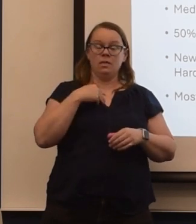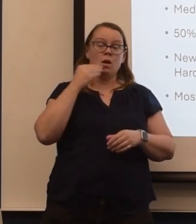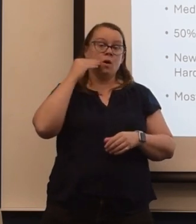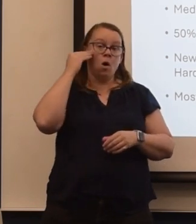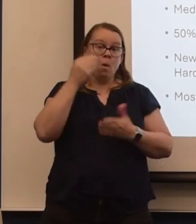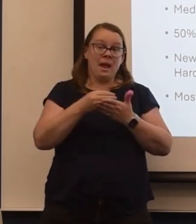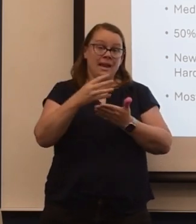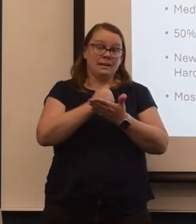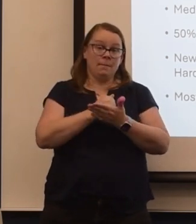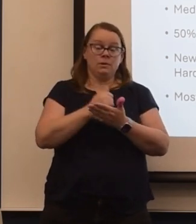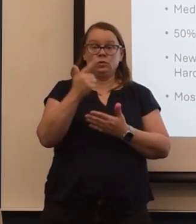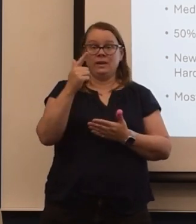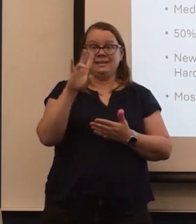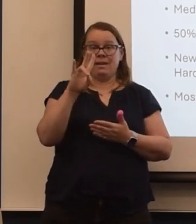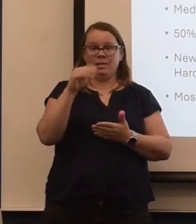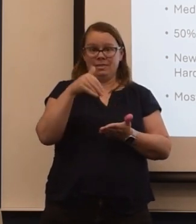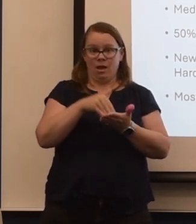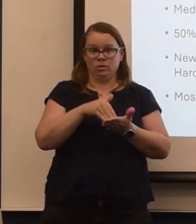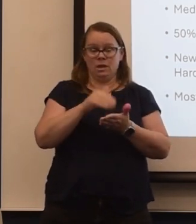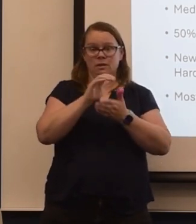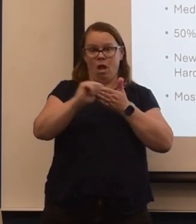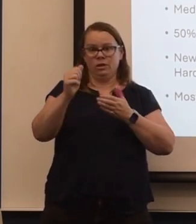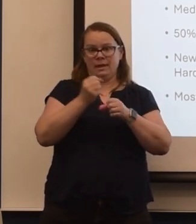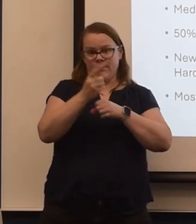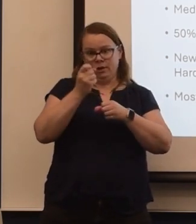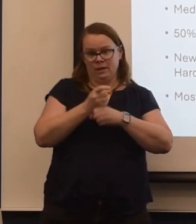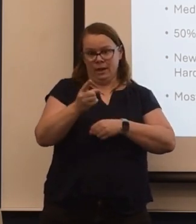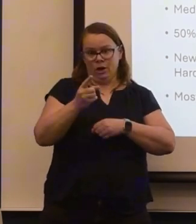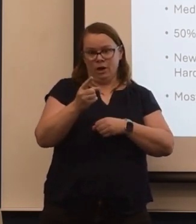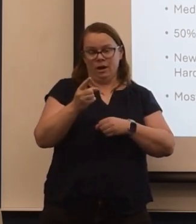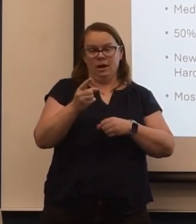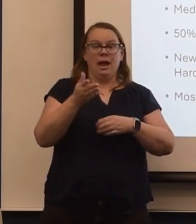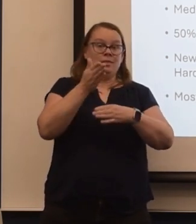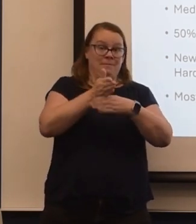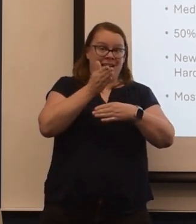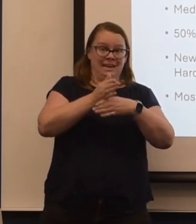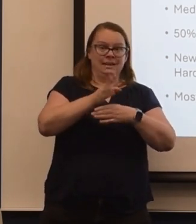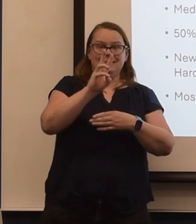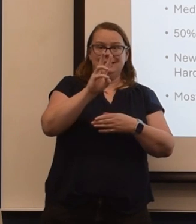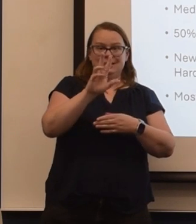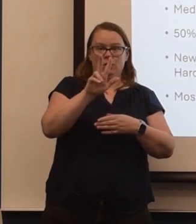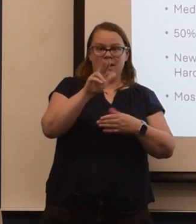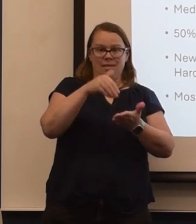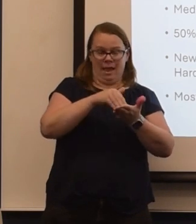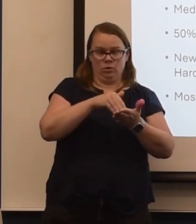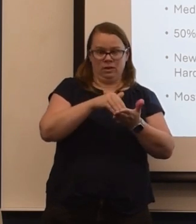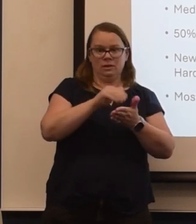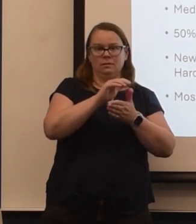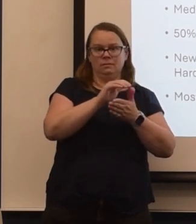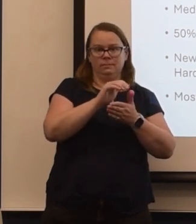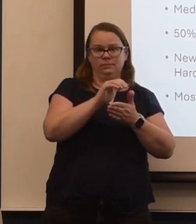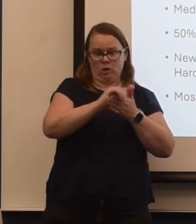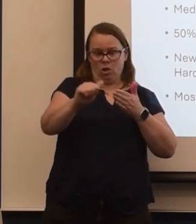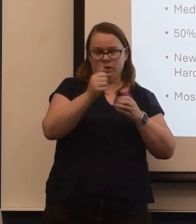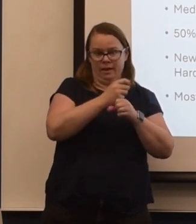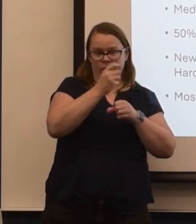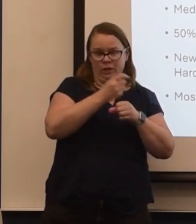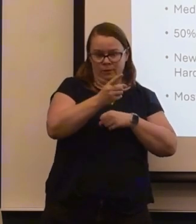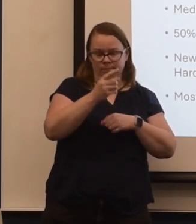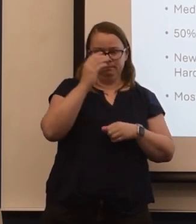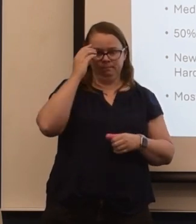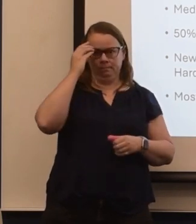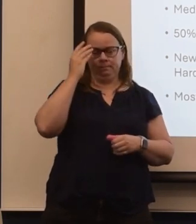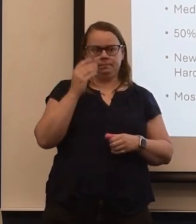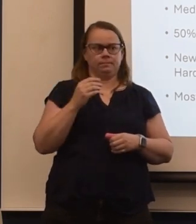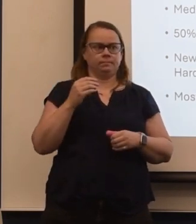income was $27,000 per year, and the median home price was $63,000. And